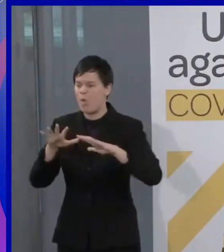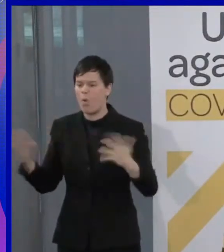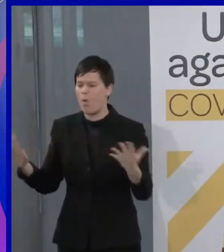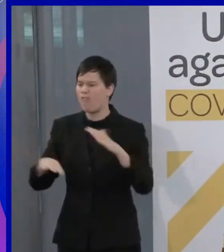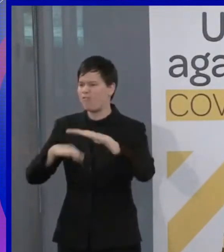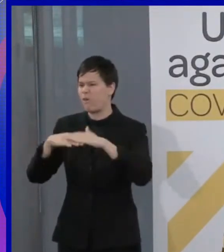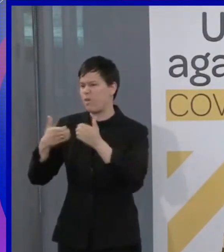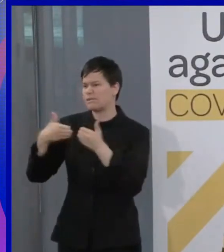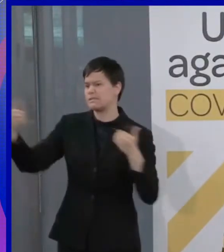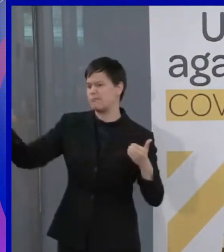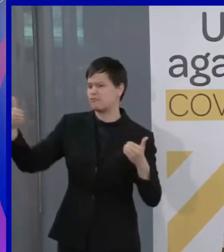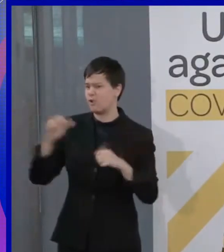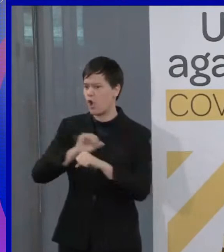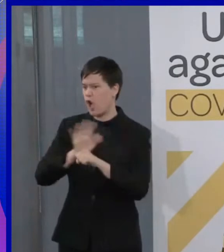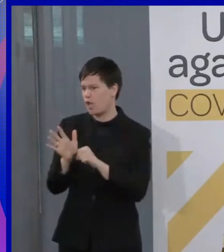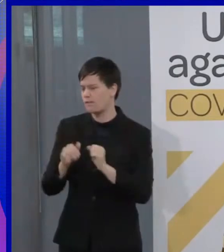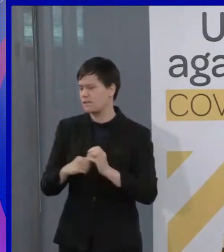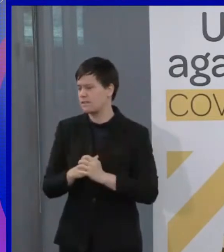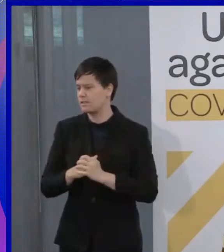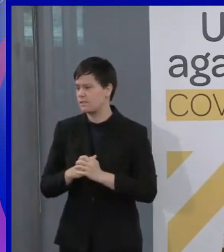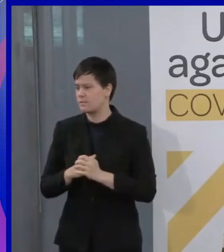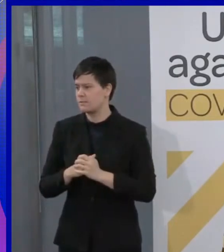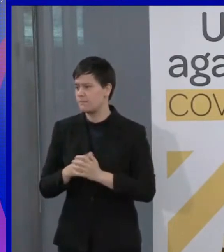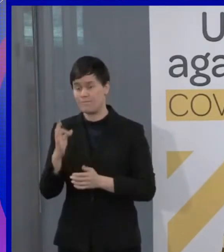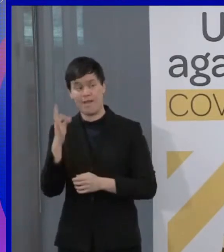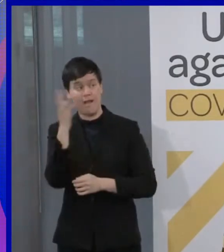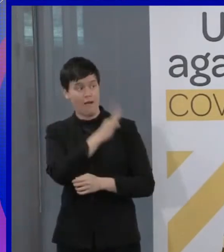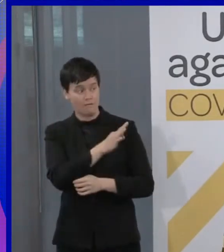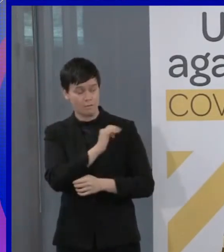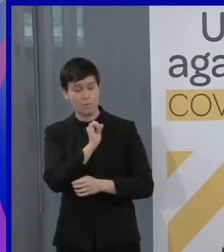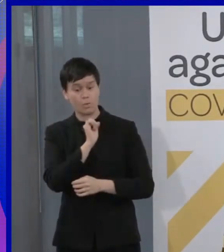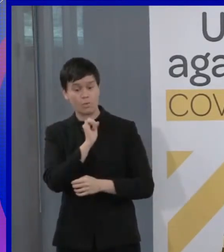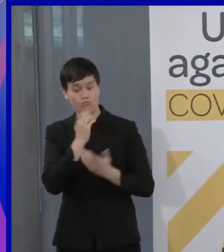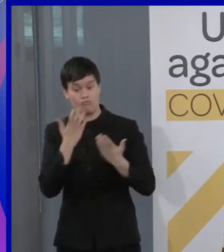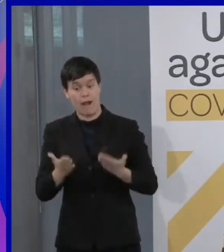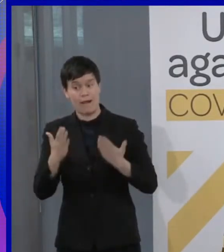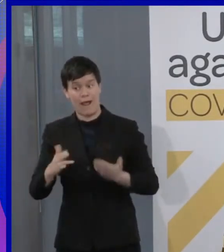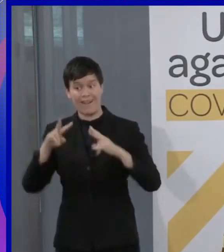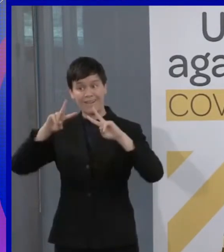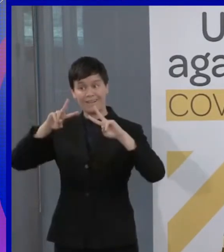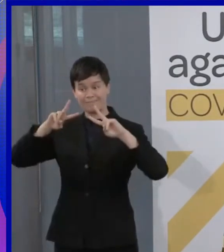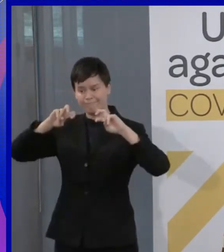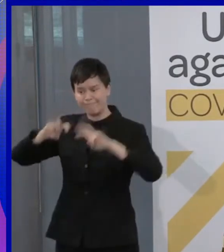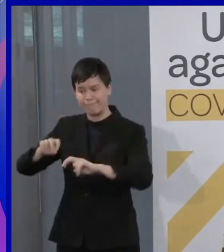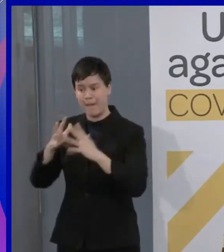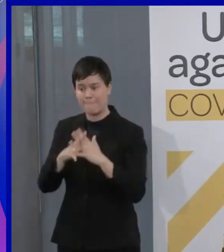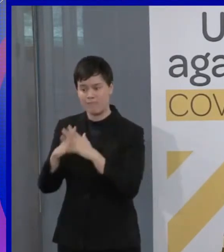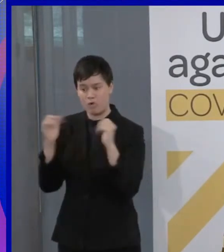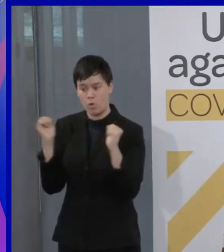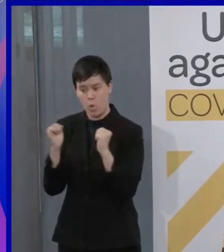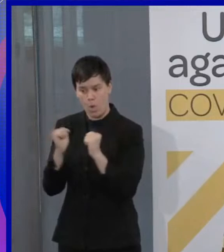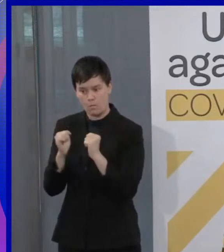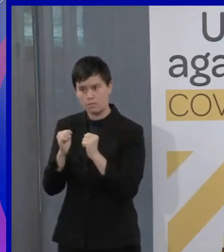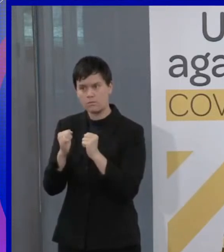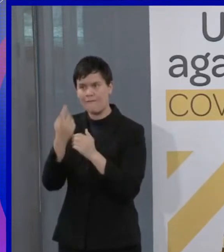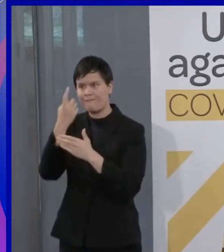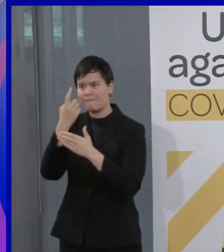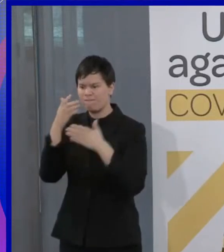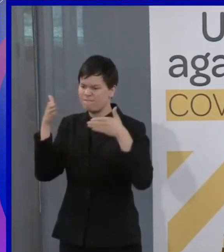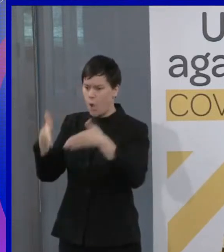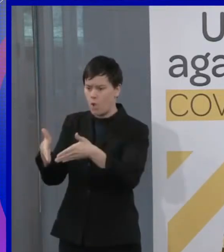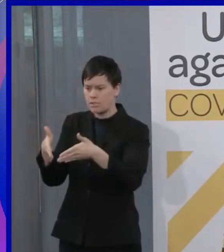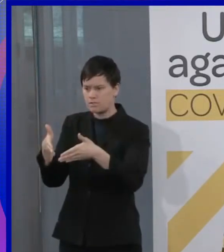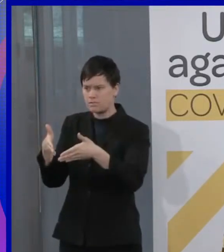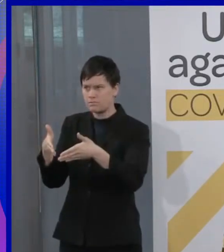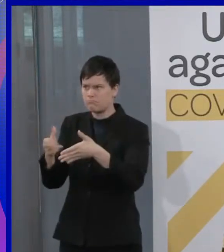Is it still the main focus of the investigation? Look, it's one focus. I wouldn't say it's the